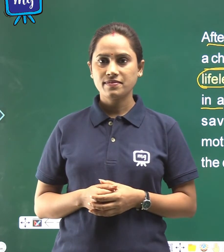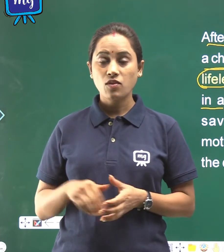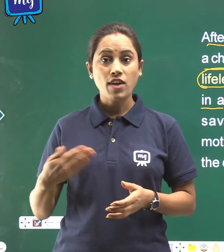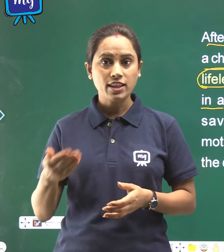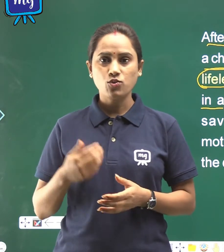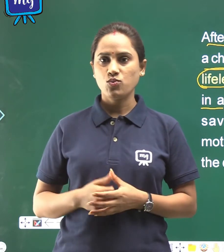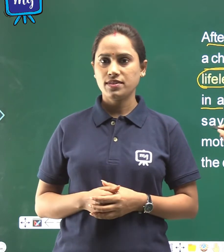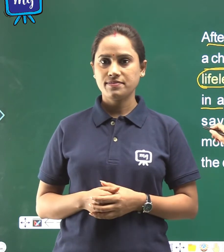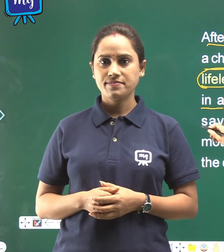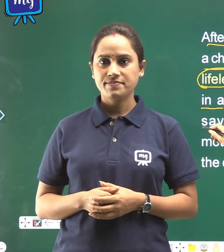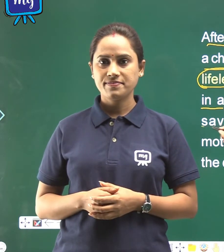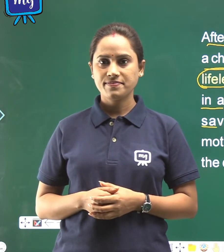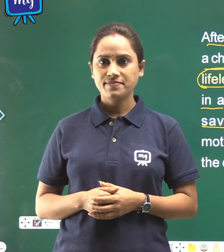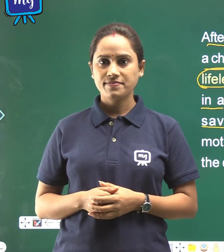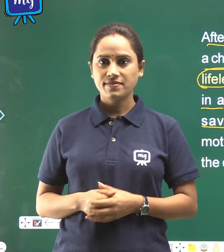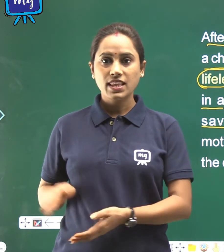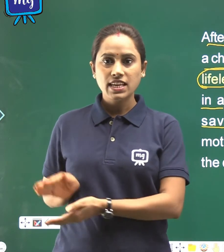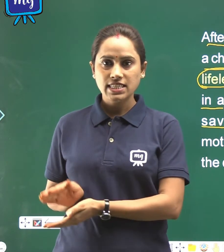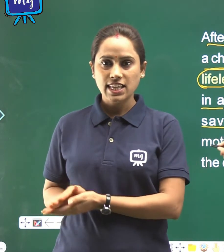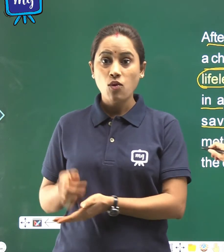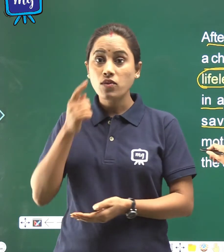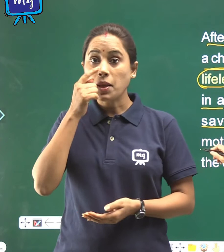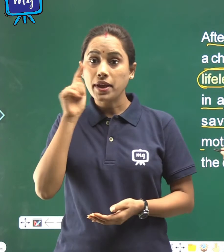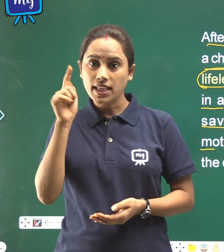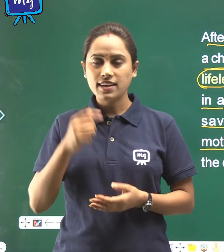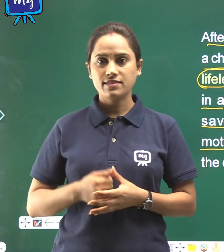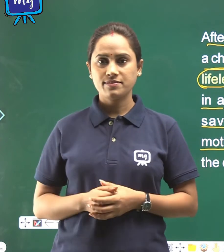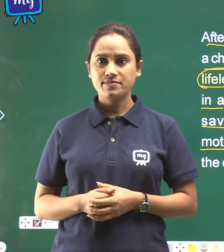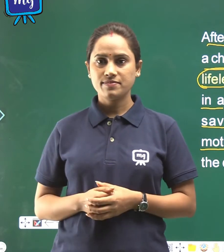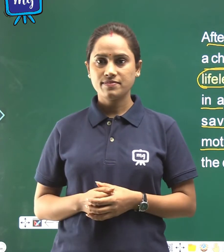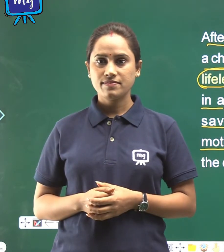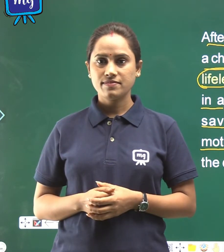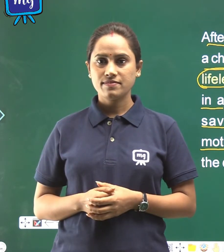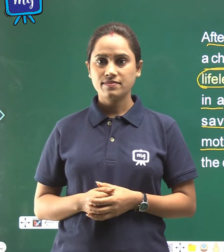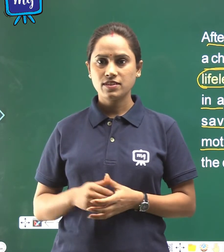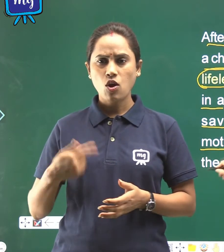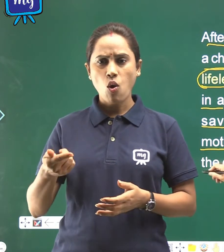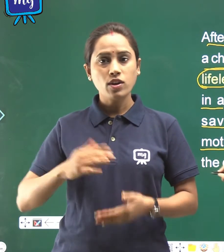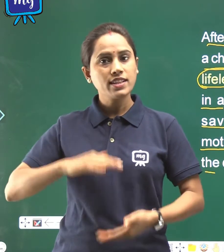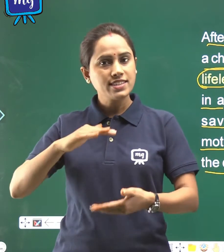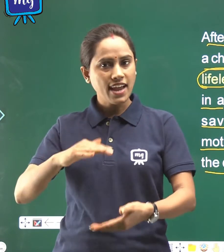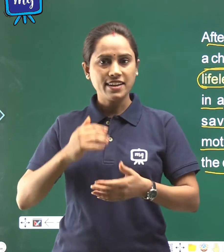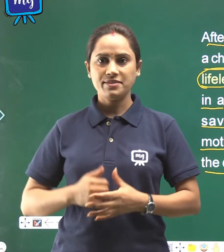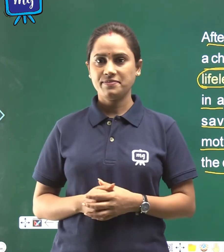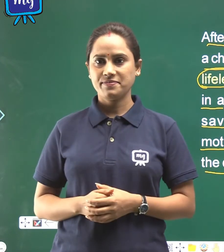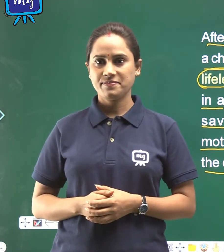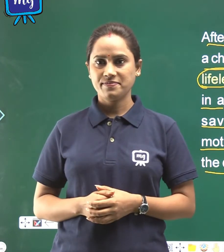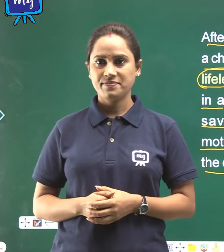whether to save the mother or the child.